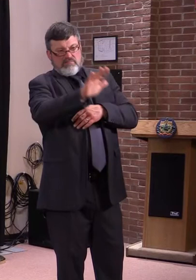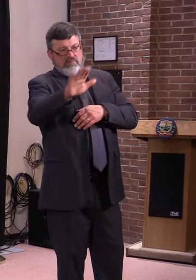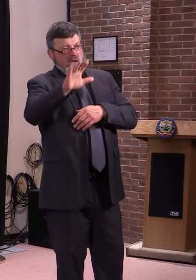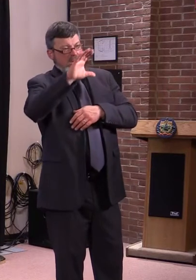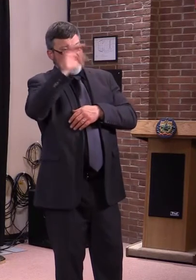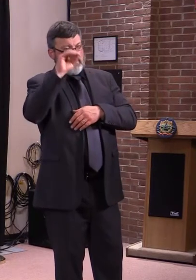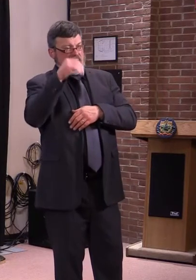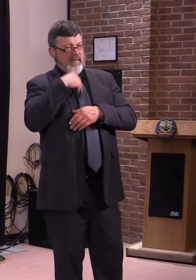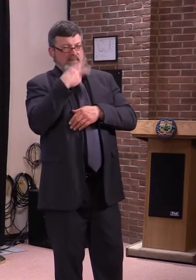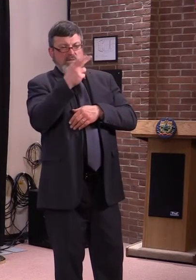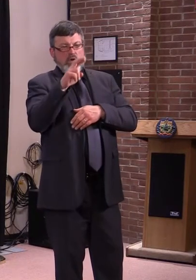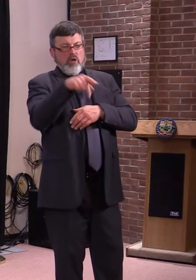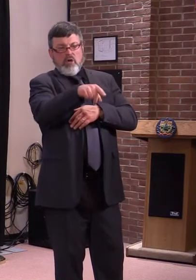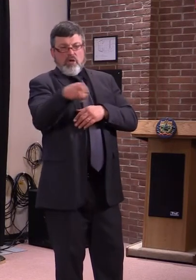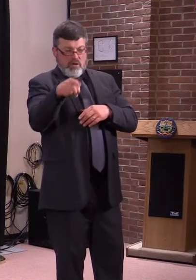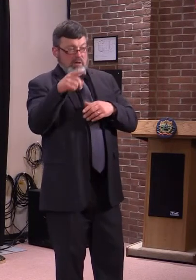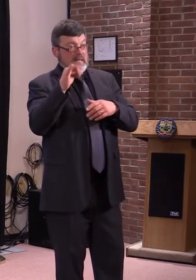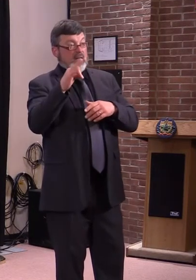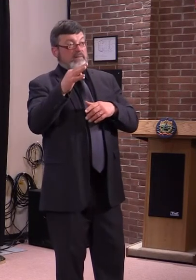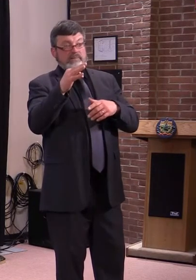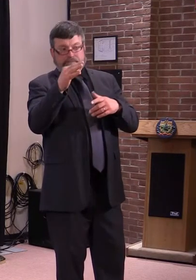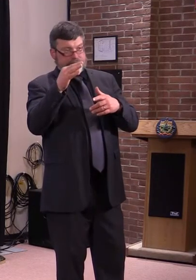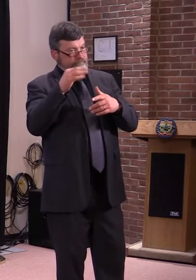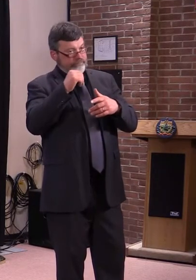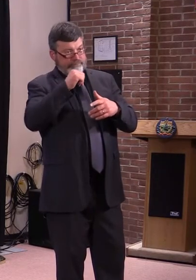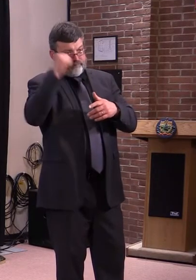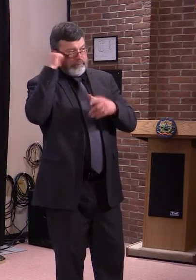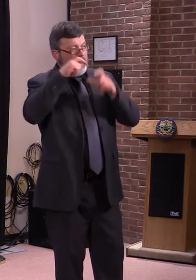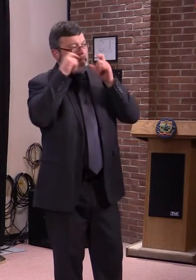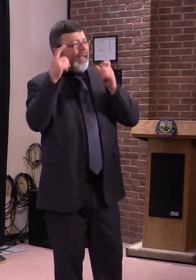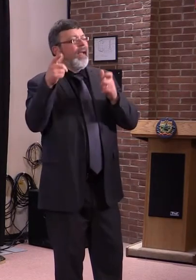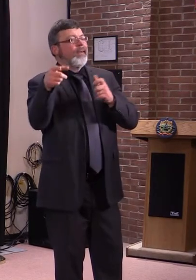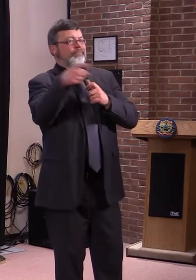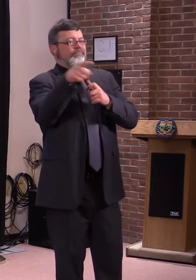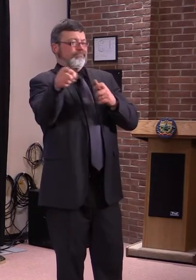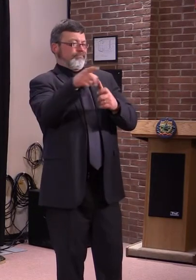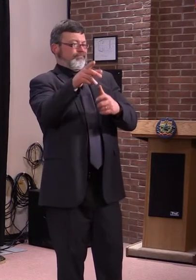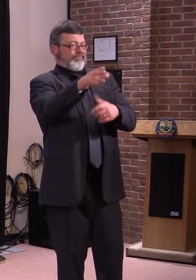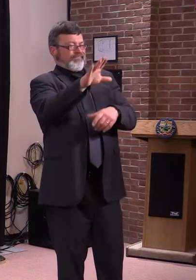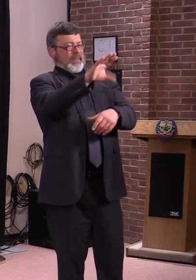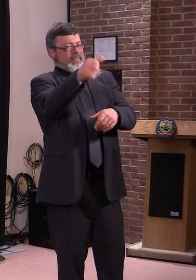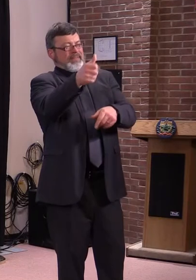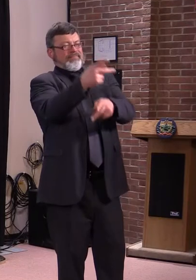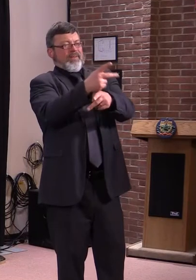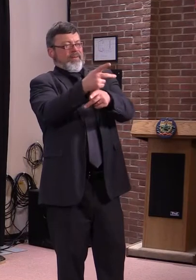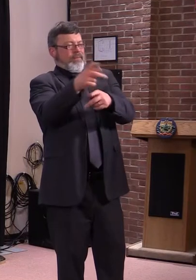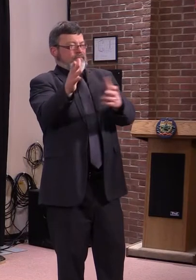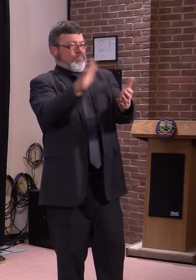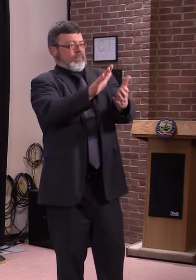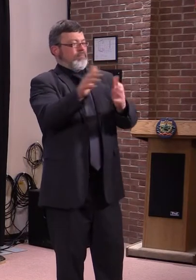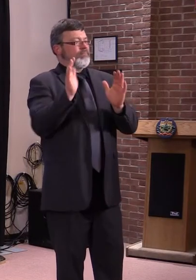any rampant issues with employees who are not participating in the COVID